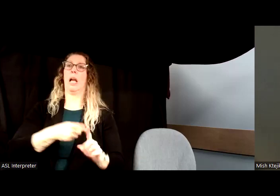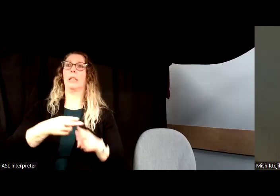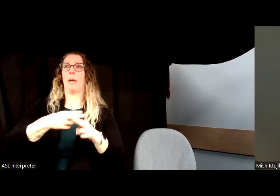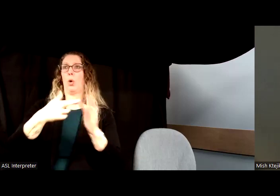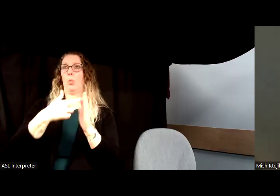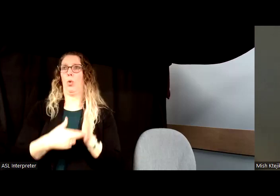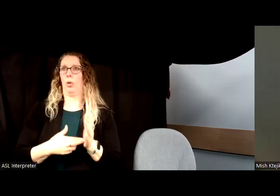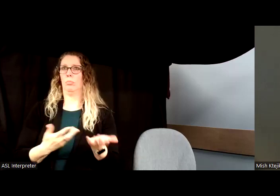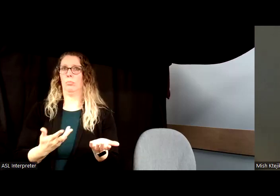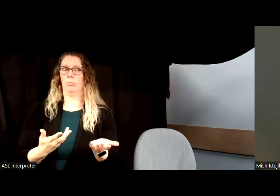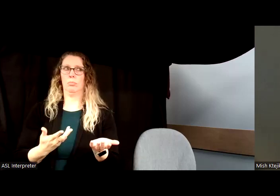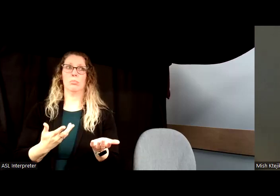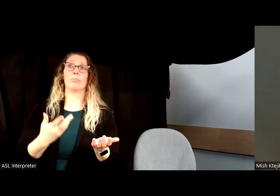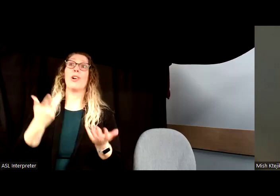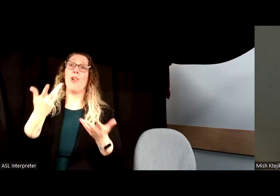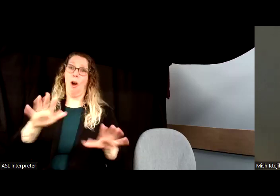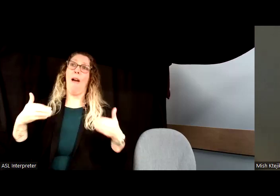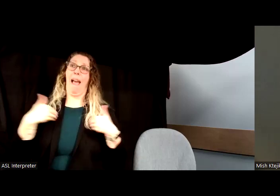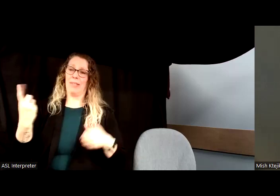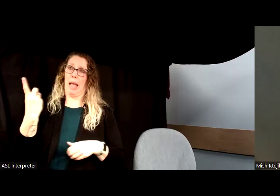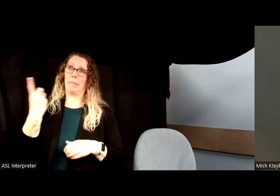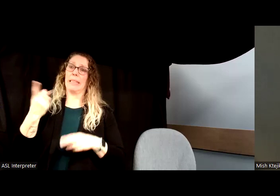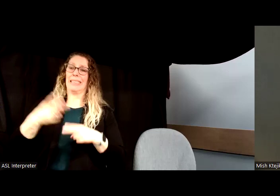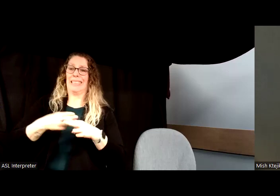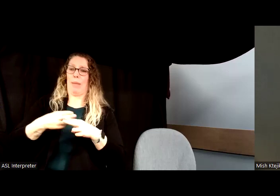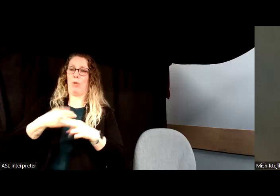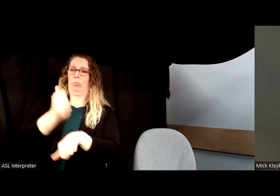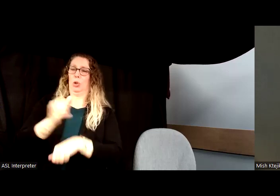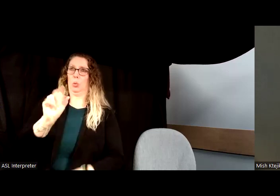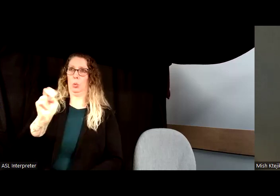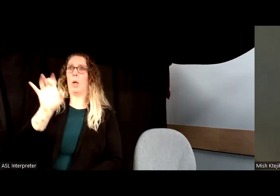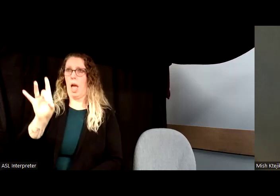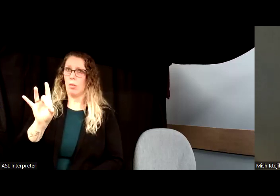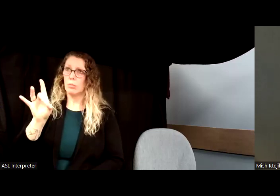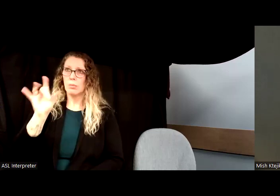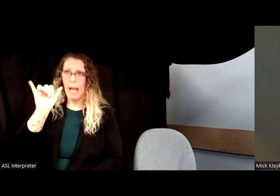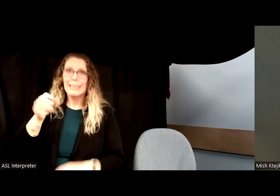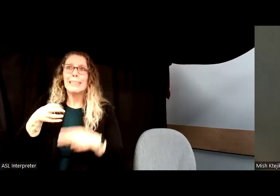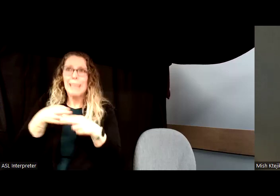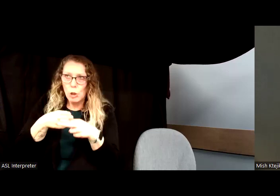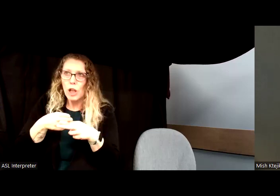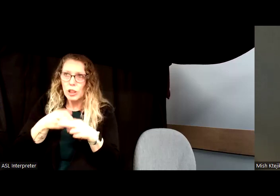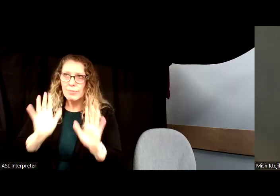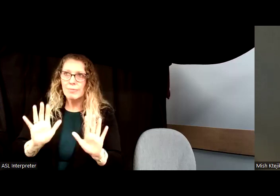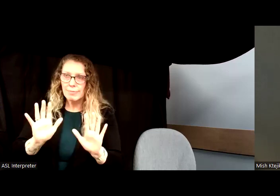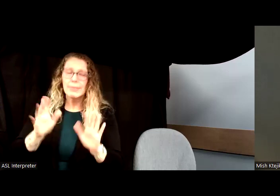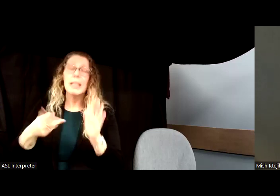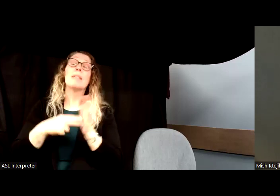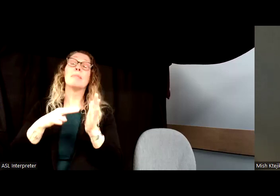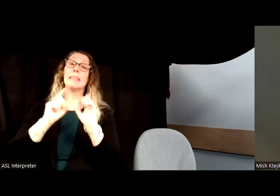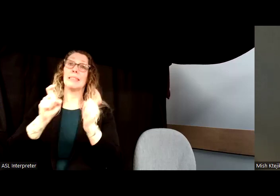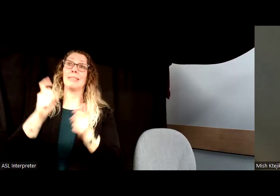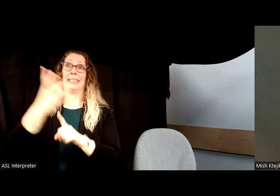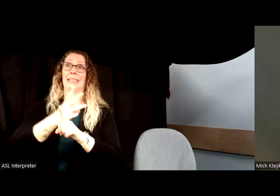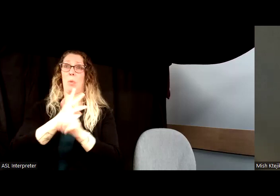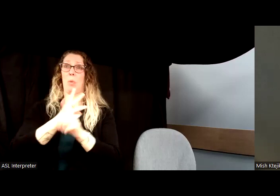You still have to have something in place on June 8th, which would be a temporary rule, which then gives you another 6 months. So,